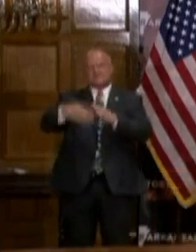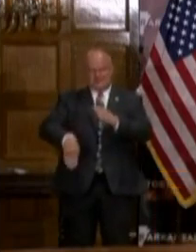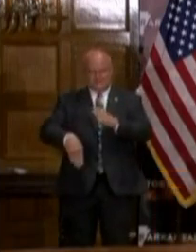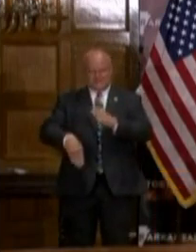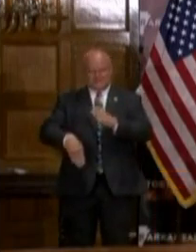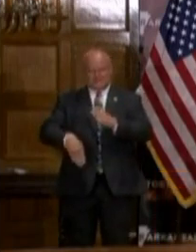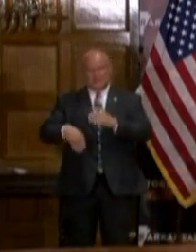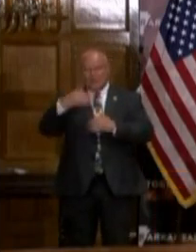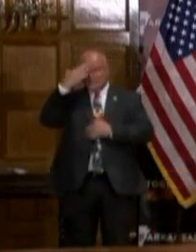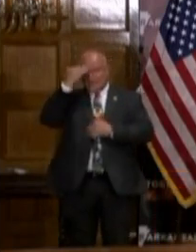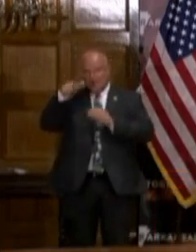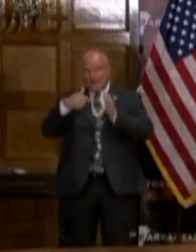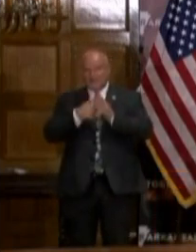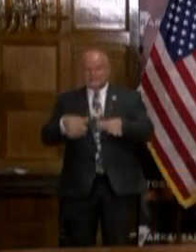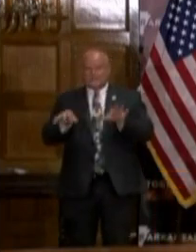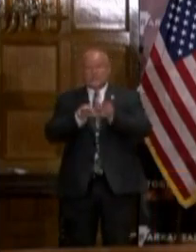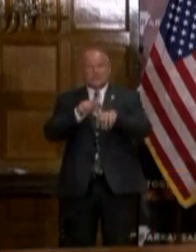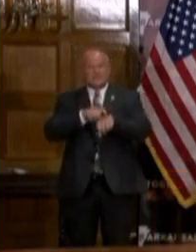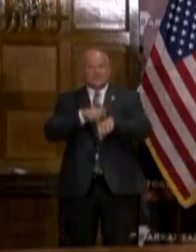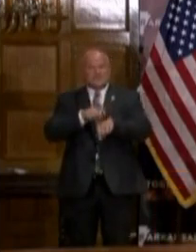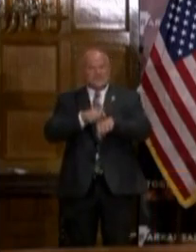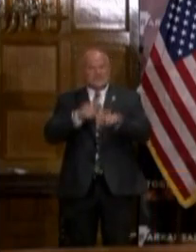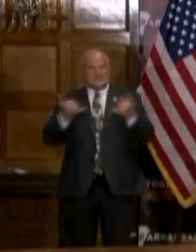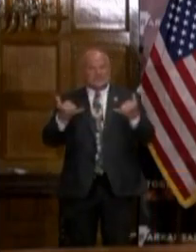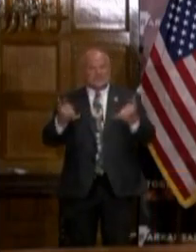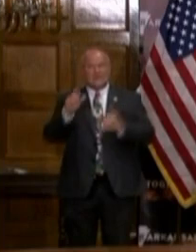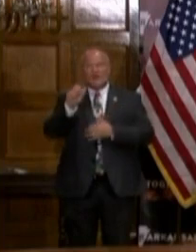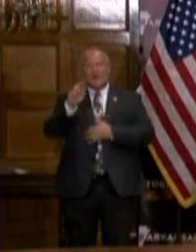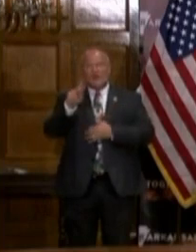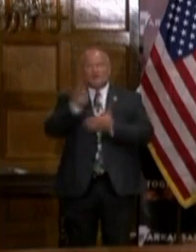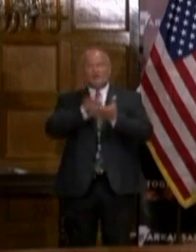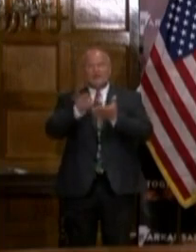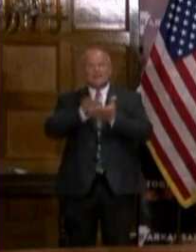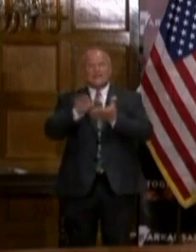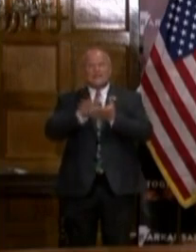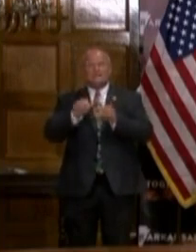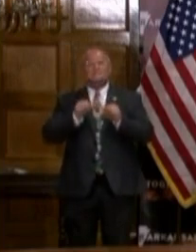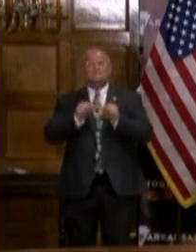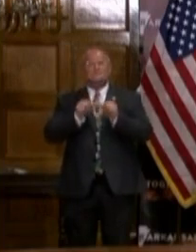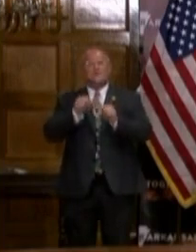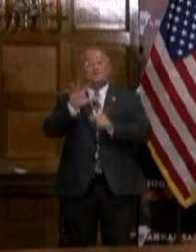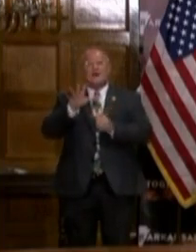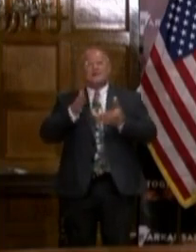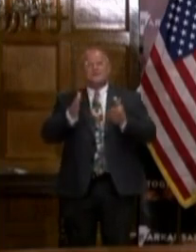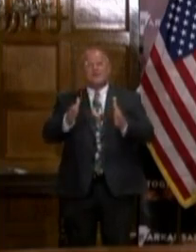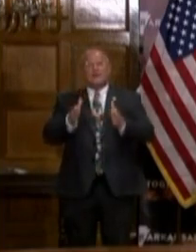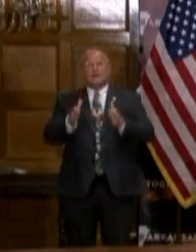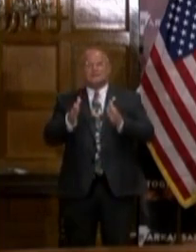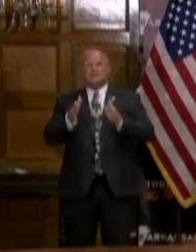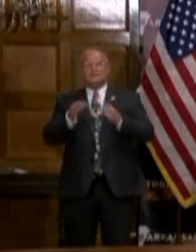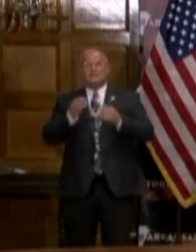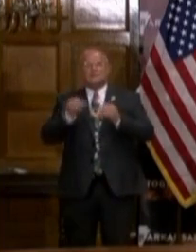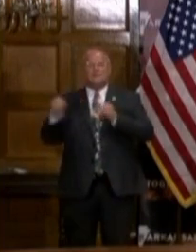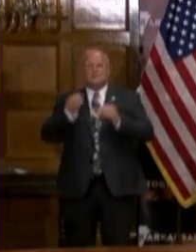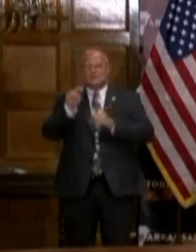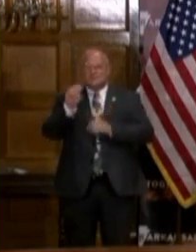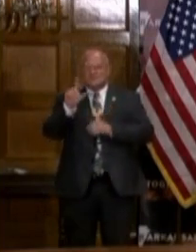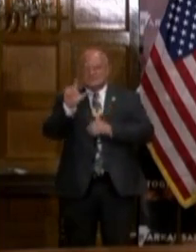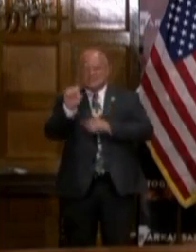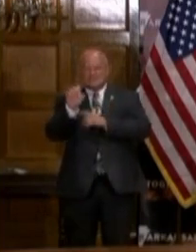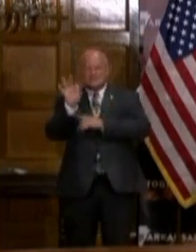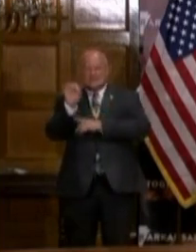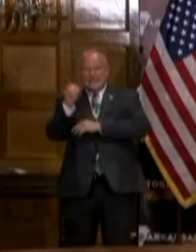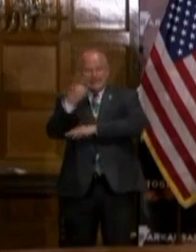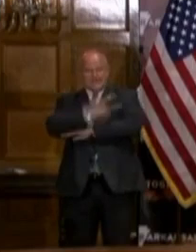deadline. Because of this critical time frame, Arkansas Counts is promoting 5 ways to move the needle in 90 days as